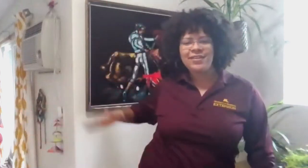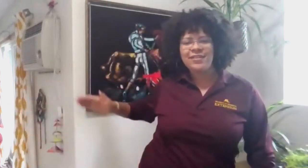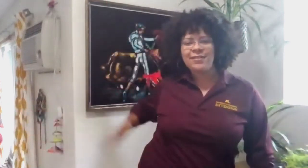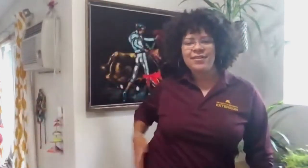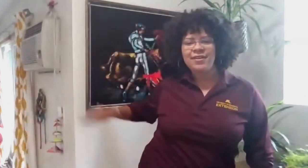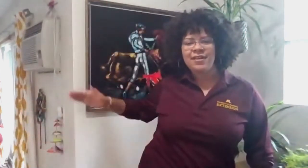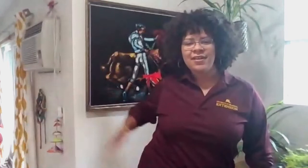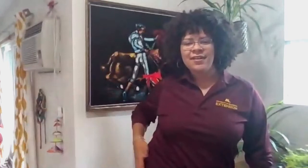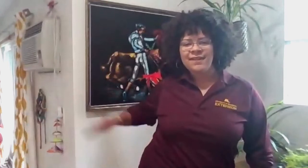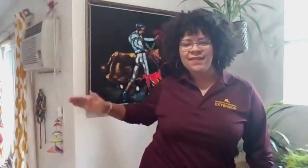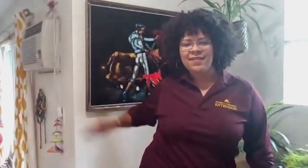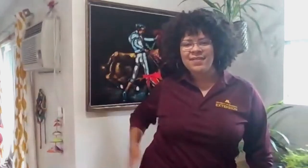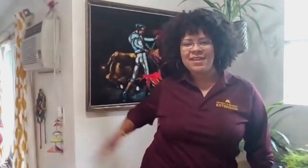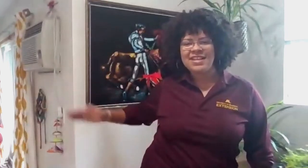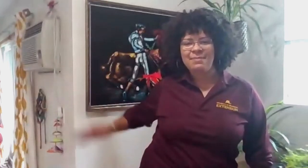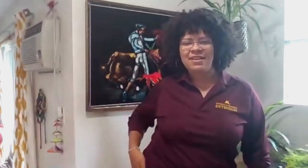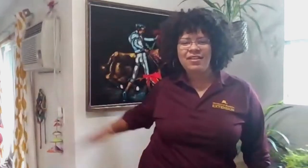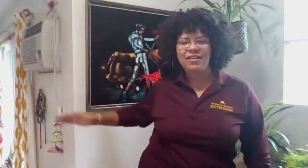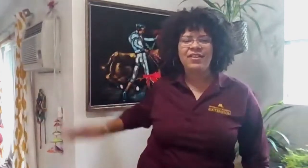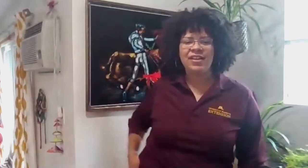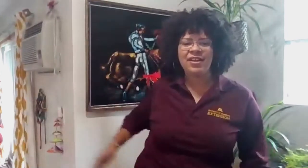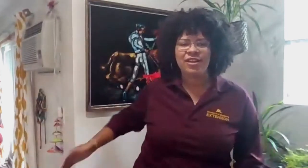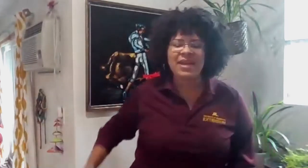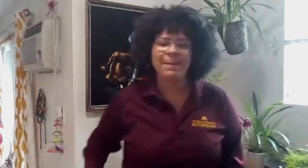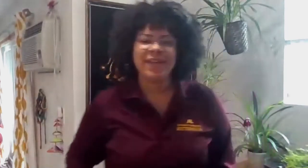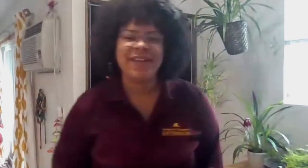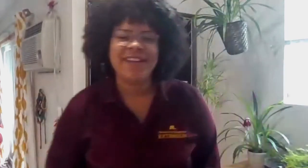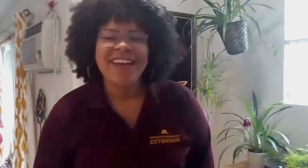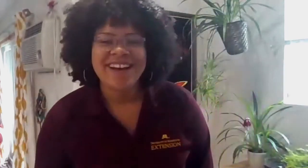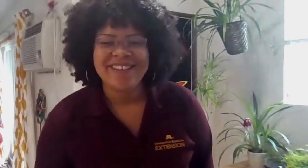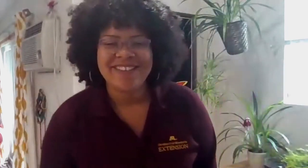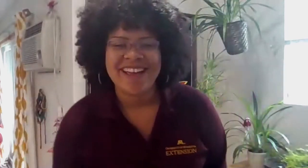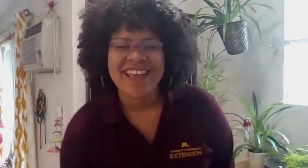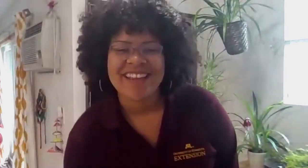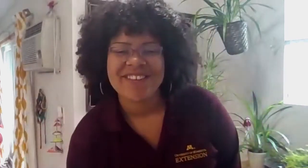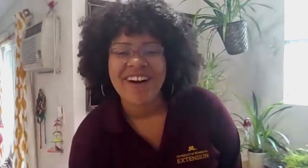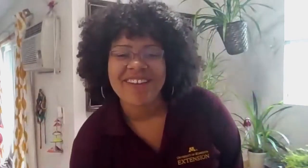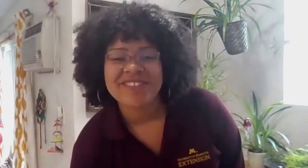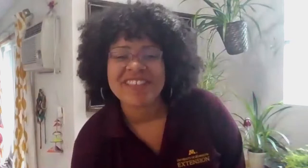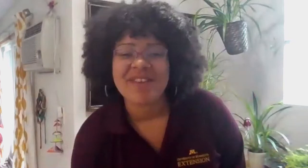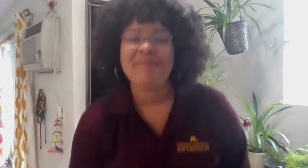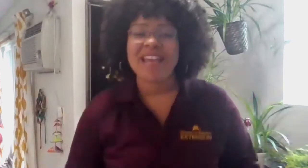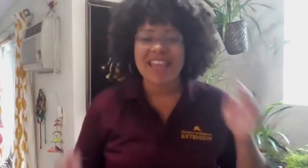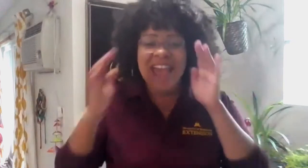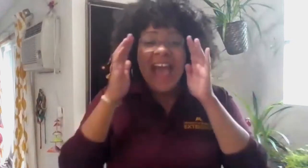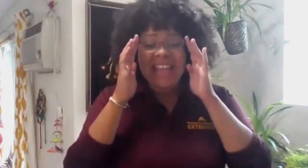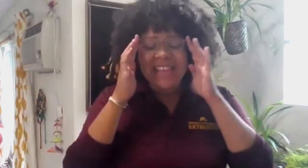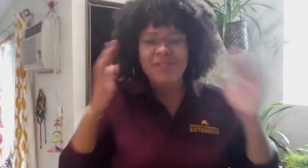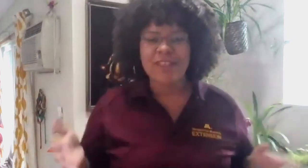you by tapping your hip. All right, you all are doing so amazing. I think it's really